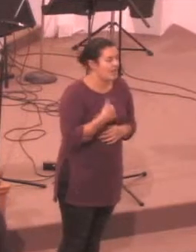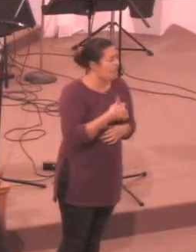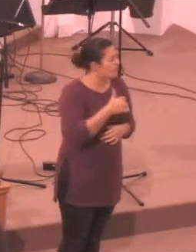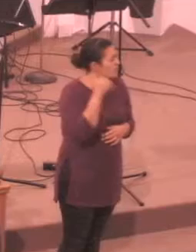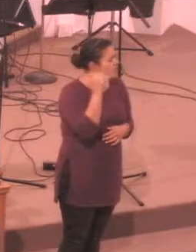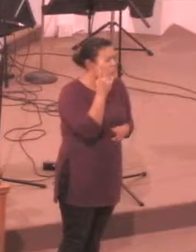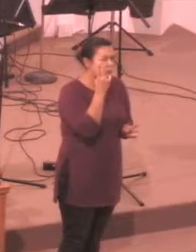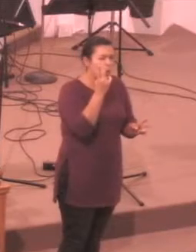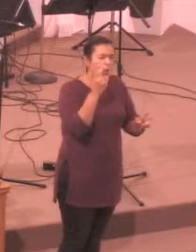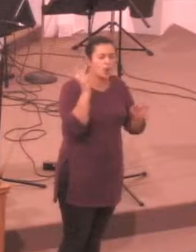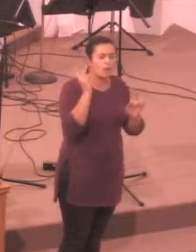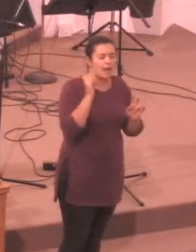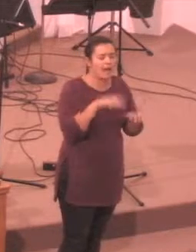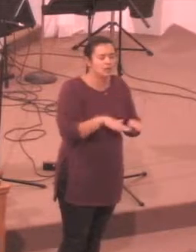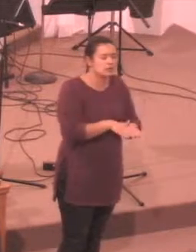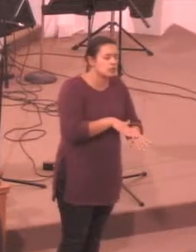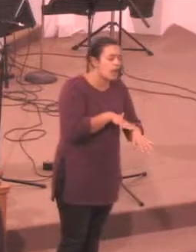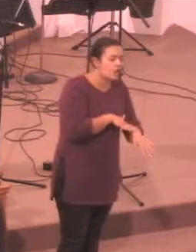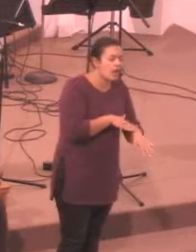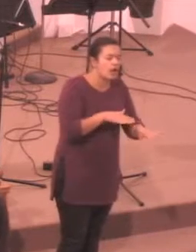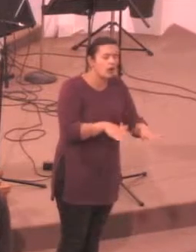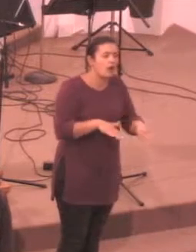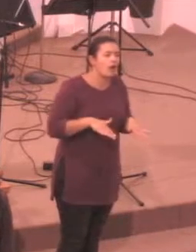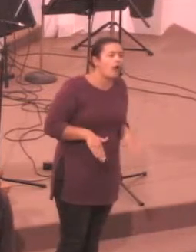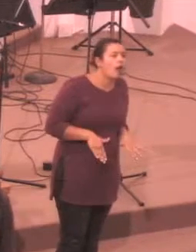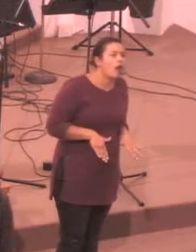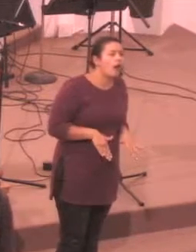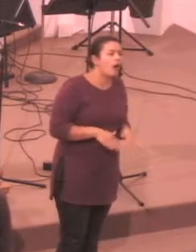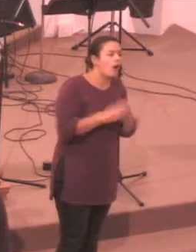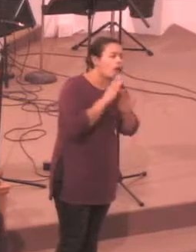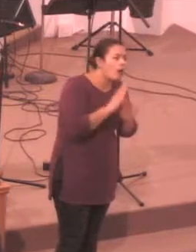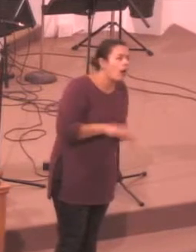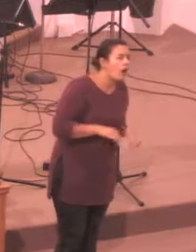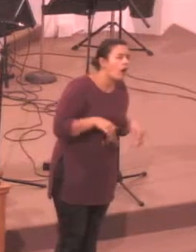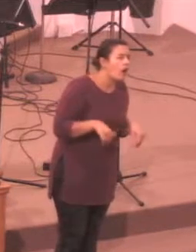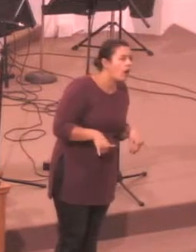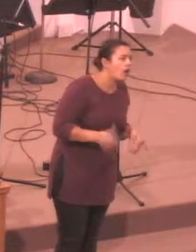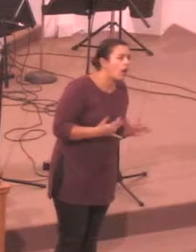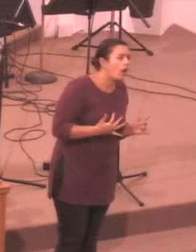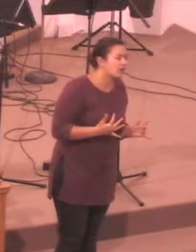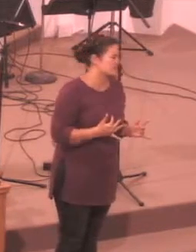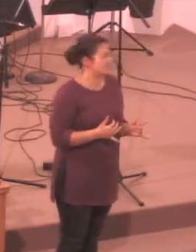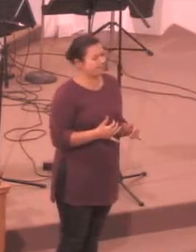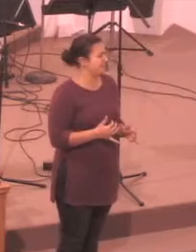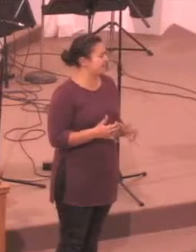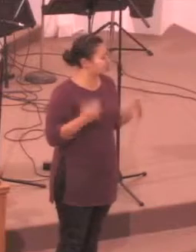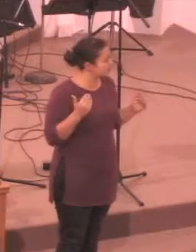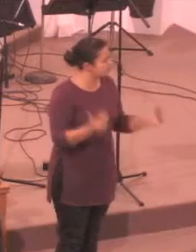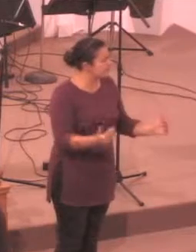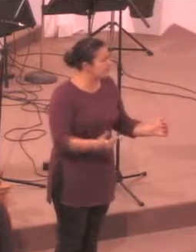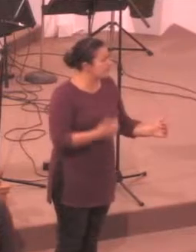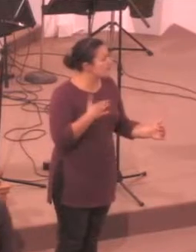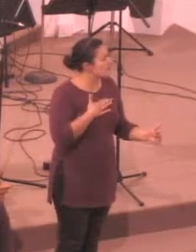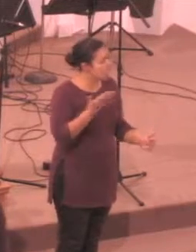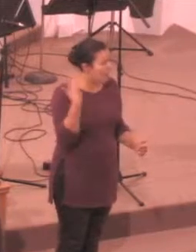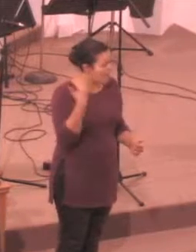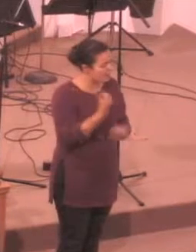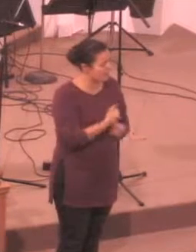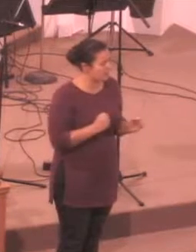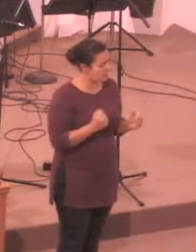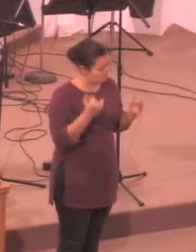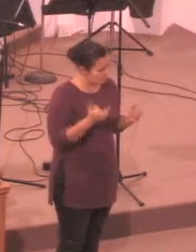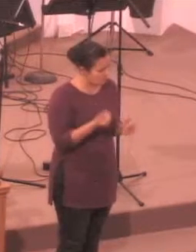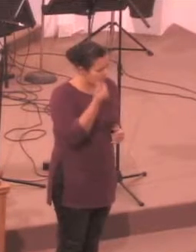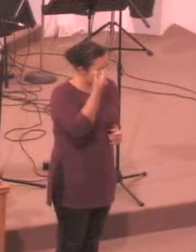Jesus. I won't look back or let up, slow down, back away, or be still. My past is redeemed.